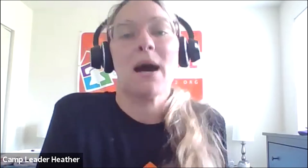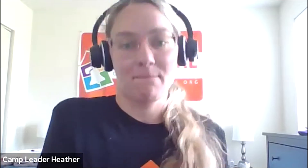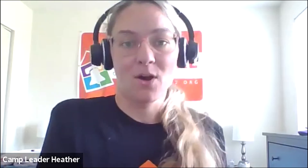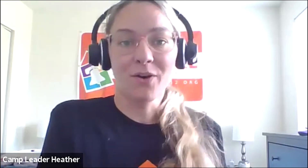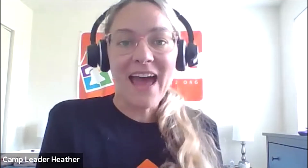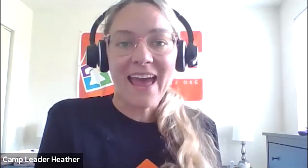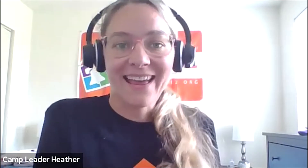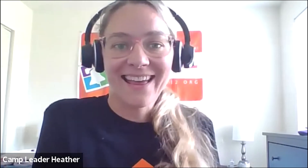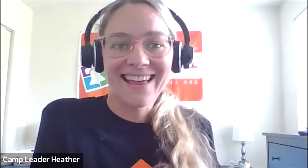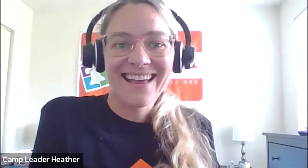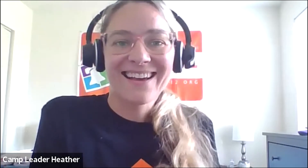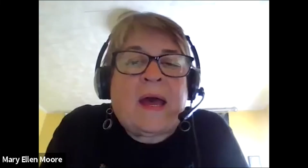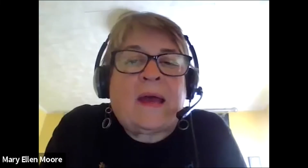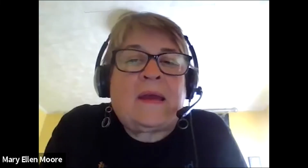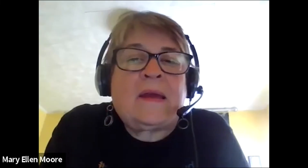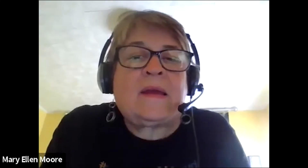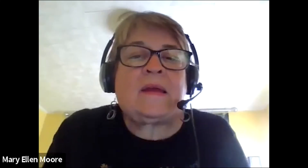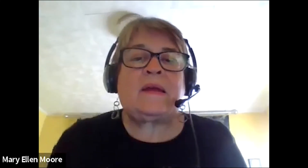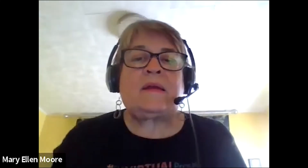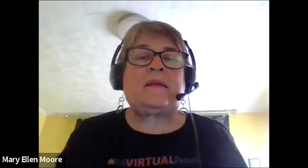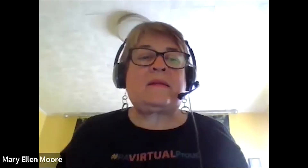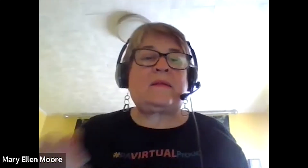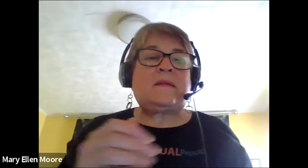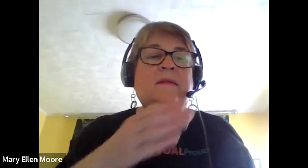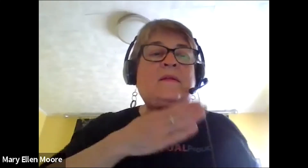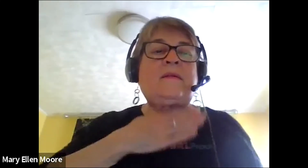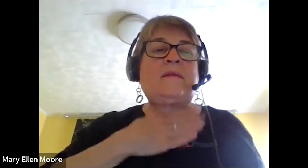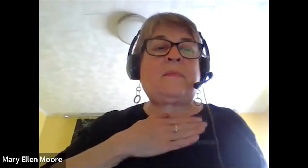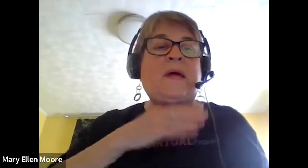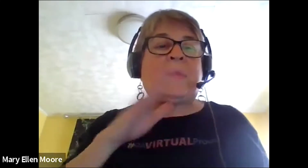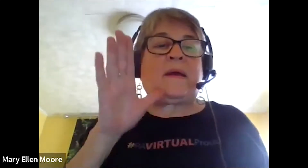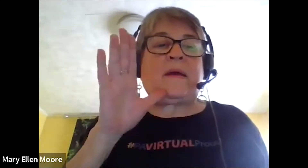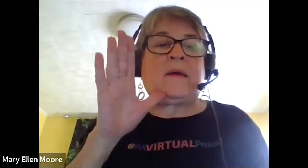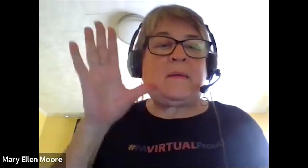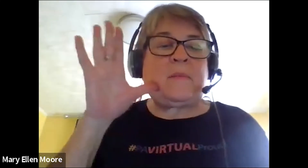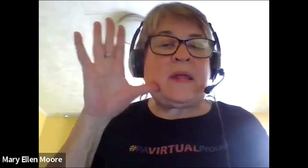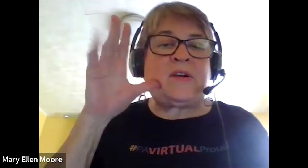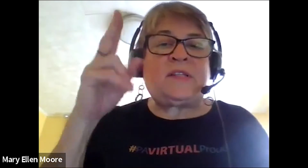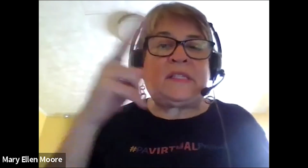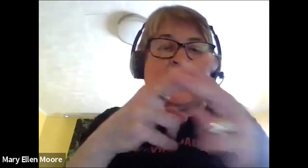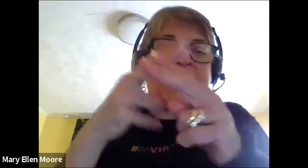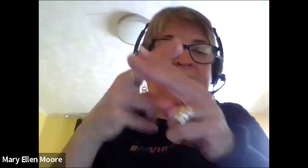Mom. Okay. Okay. Go ahead. Spell her name for us. My mother's name.